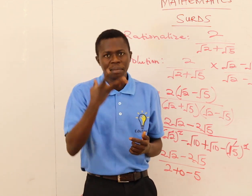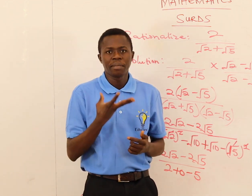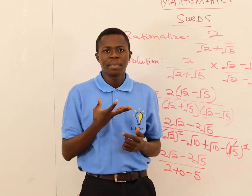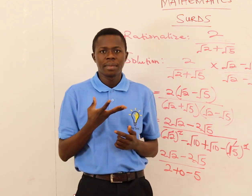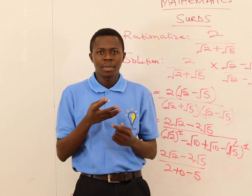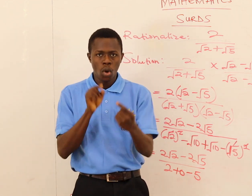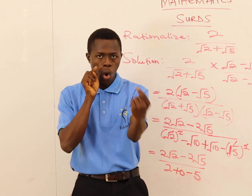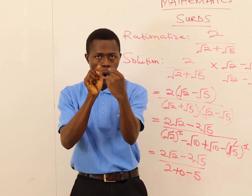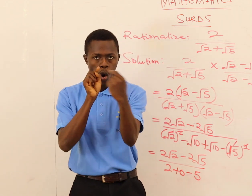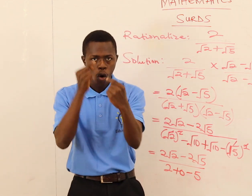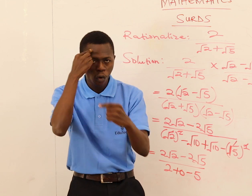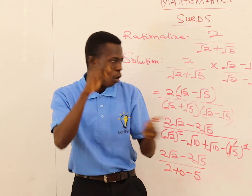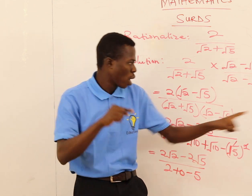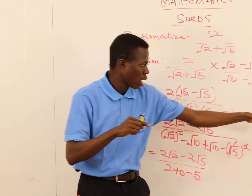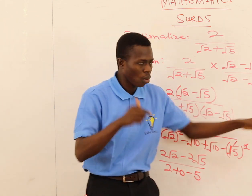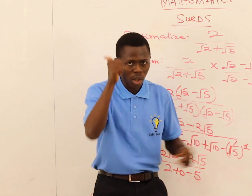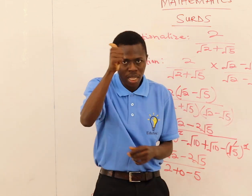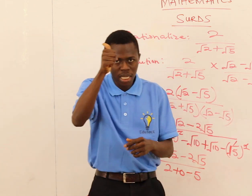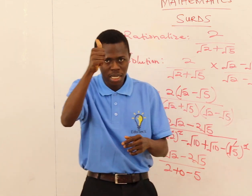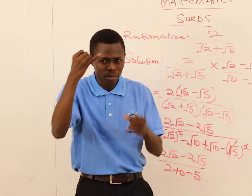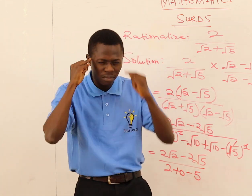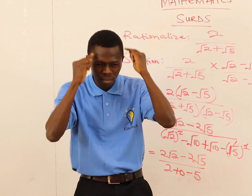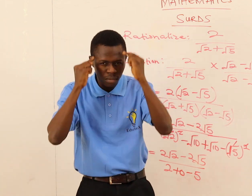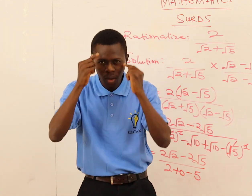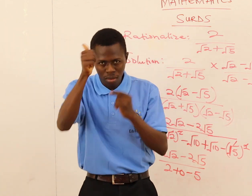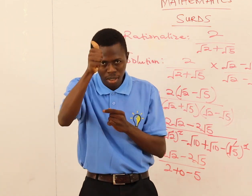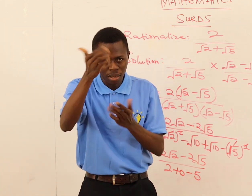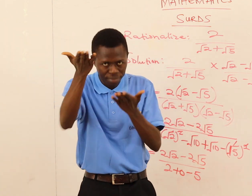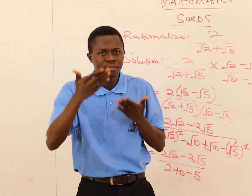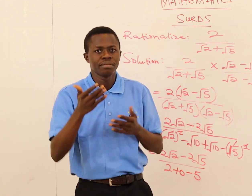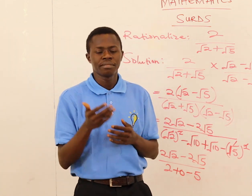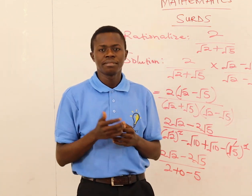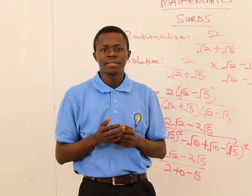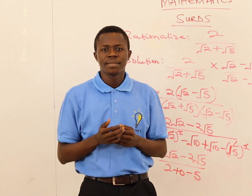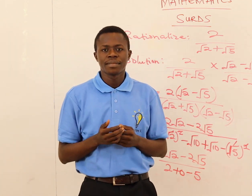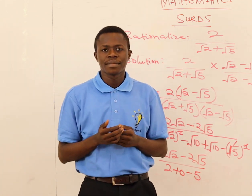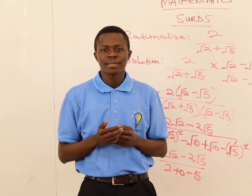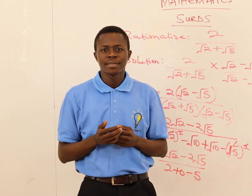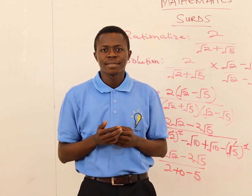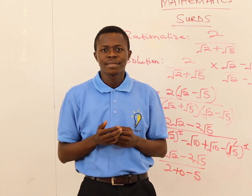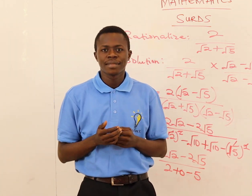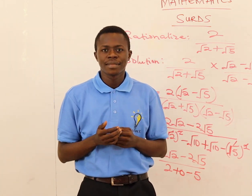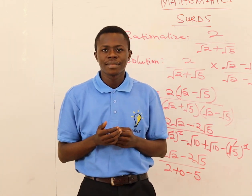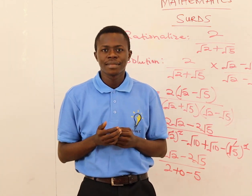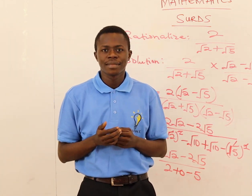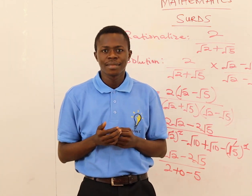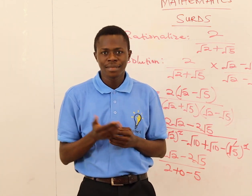2 minus square root of 7, what will be the conjugate said? What will be the conjugate of this particular